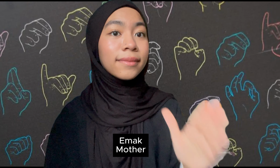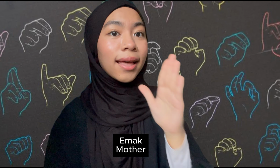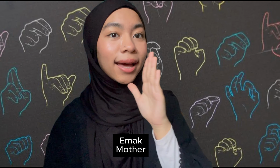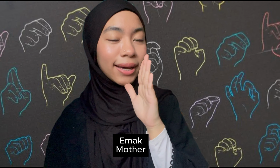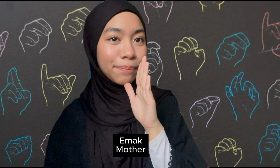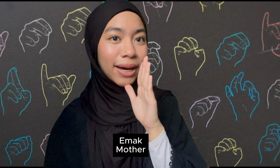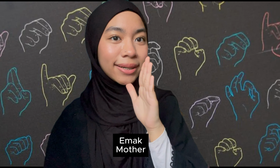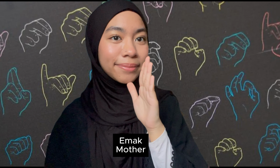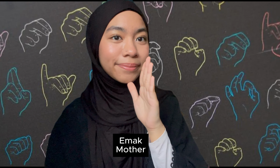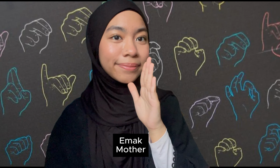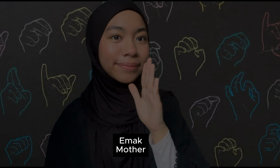Emak.